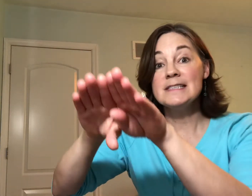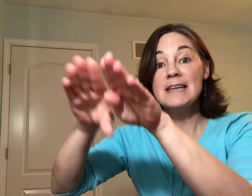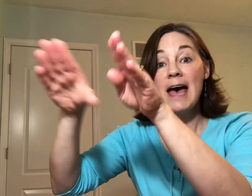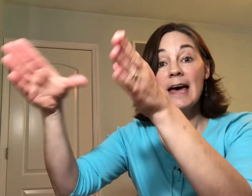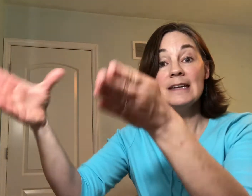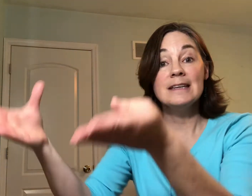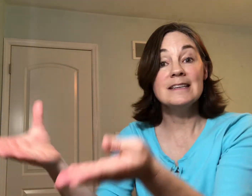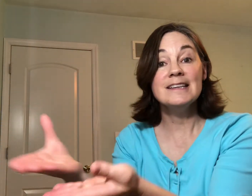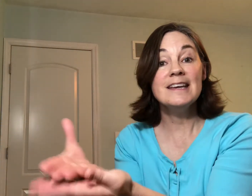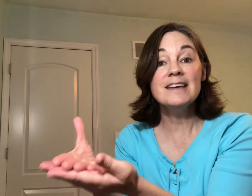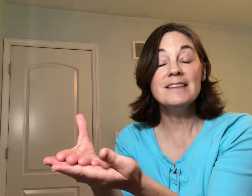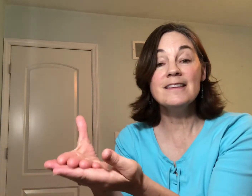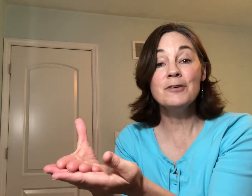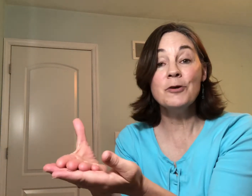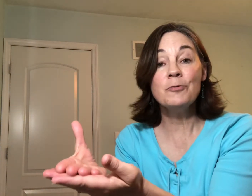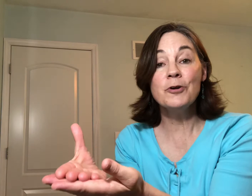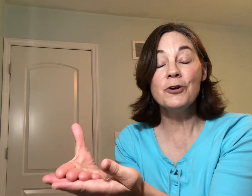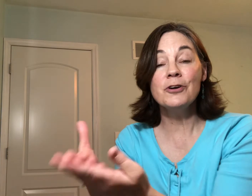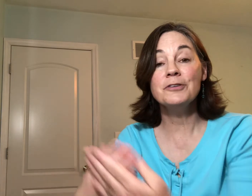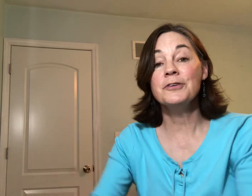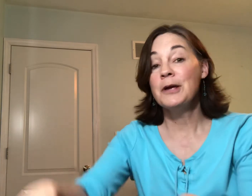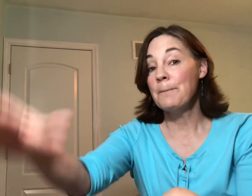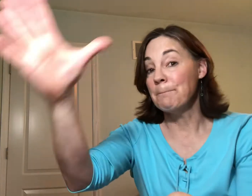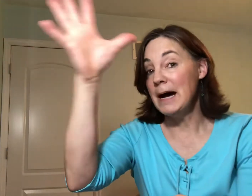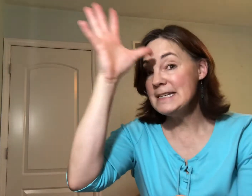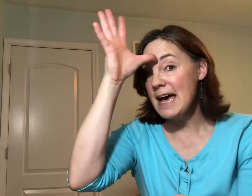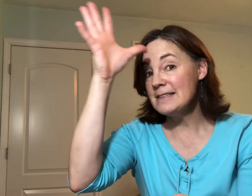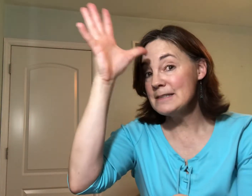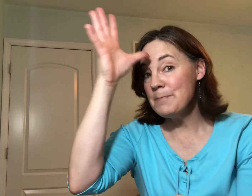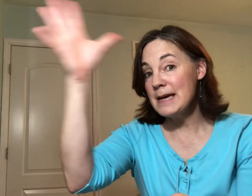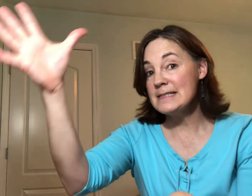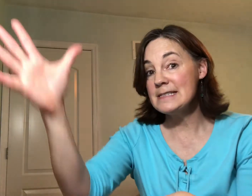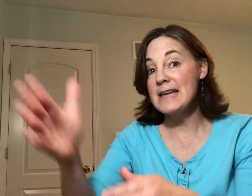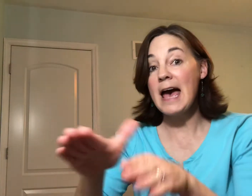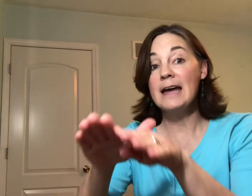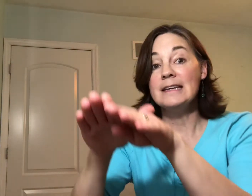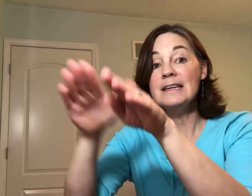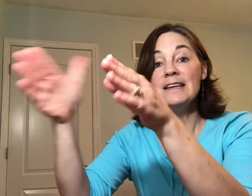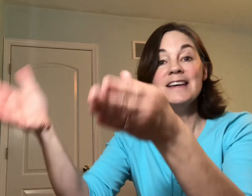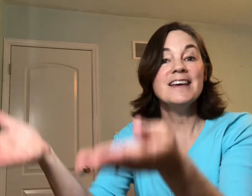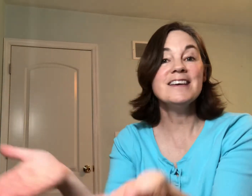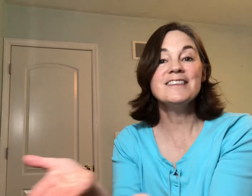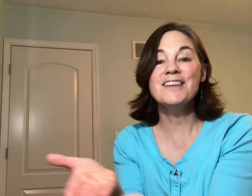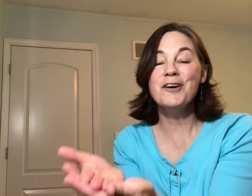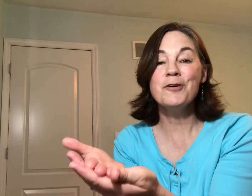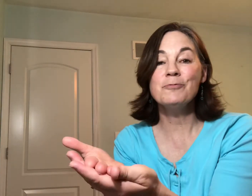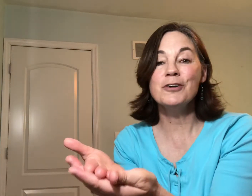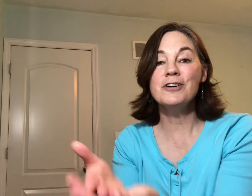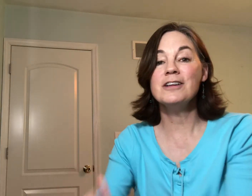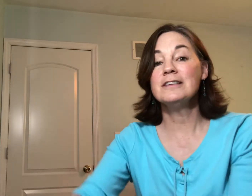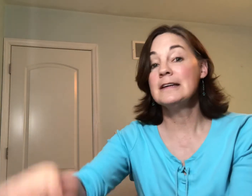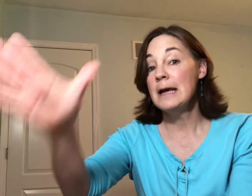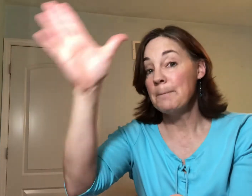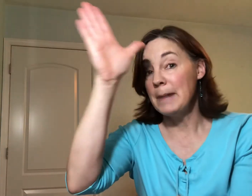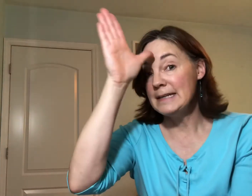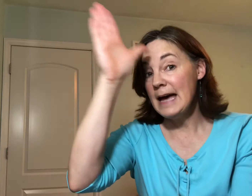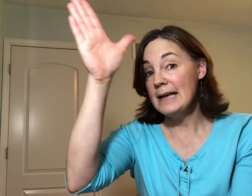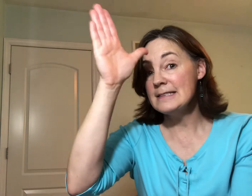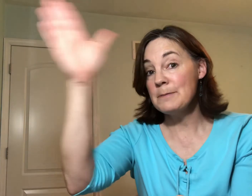daddy in the world. My dad's the best daddy in the world. My dad's the